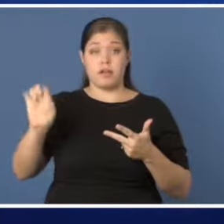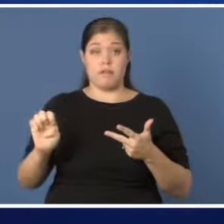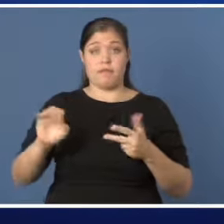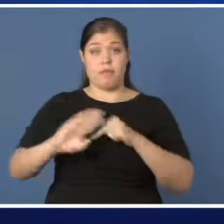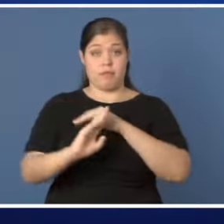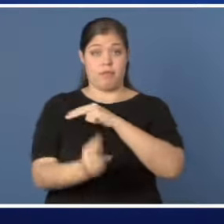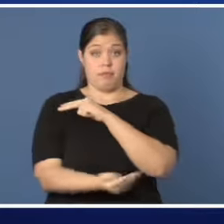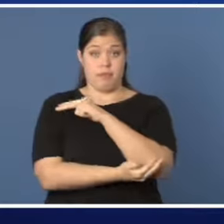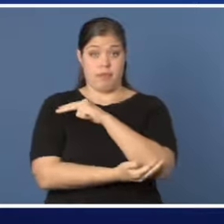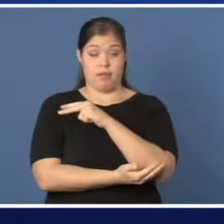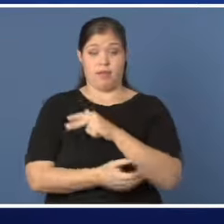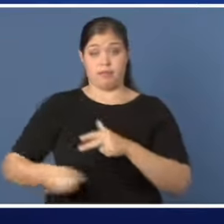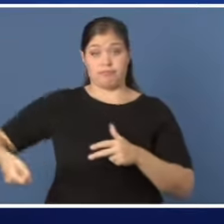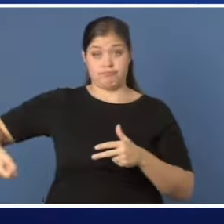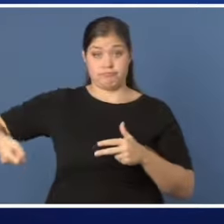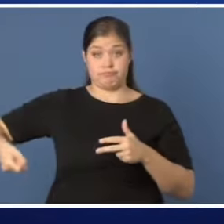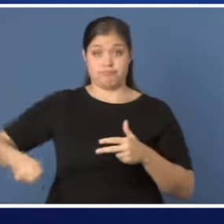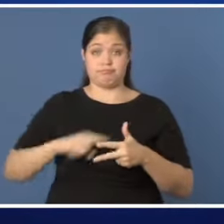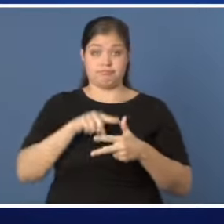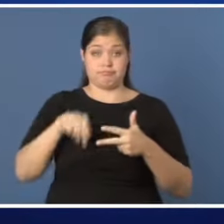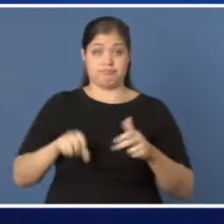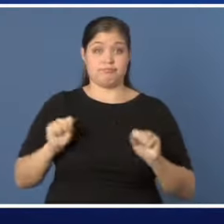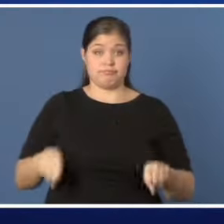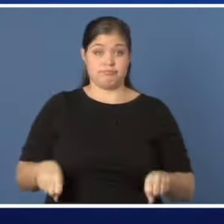a duffel bag.